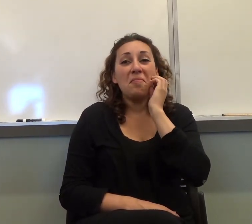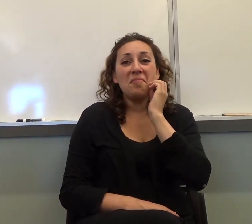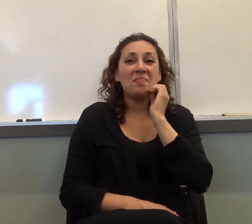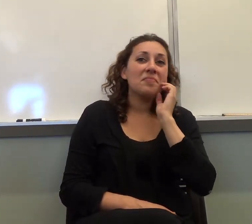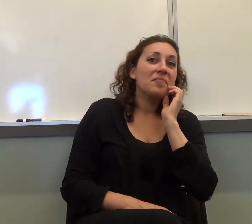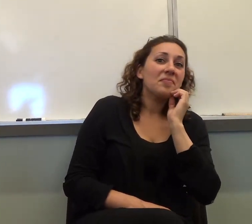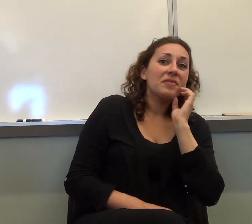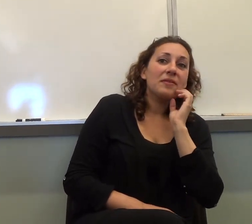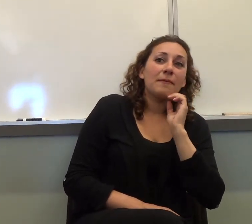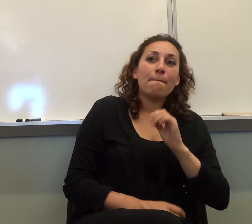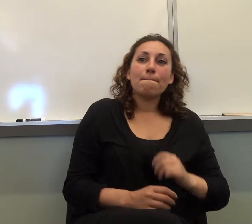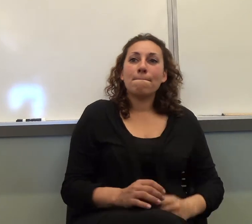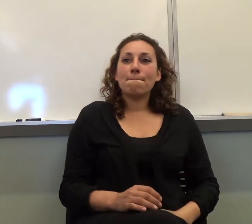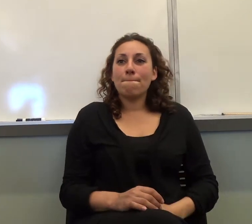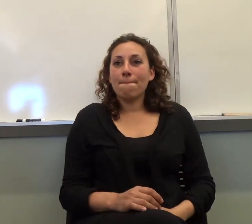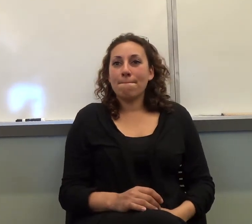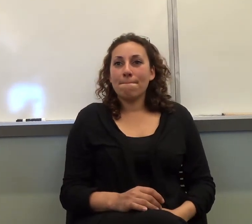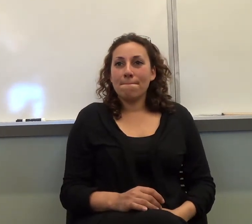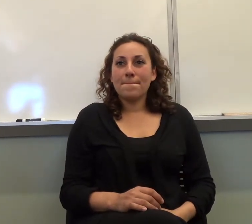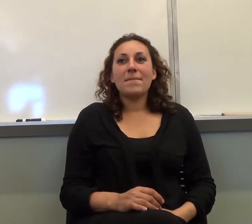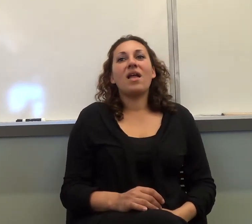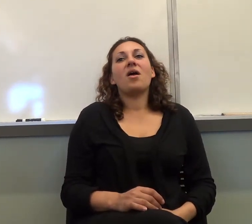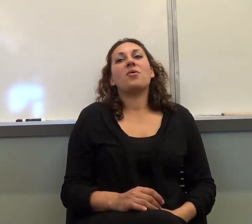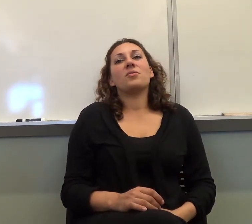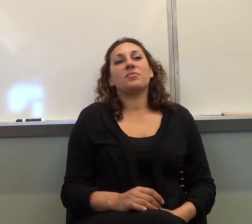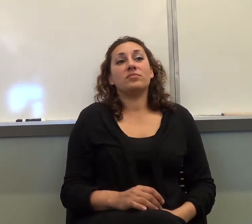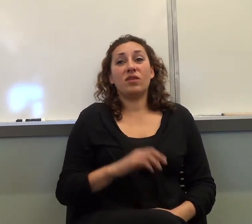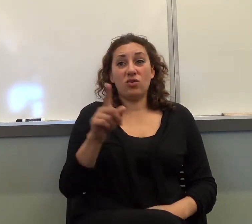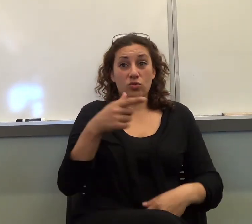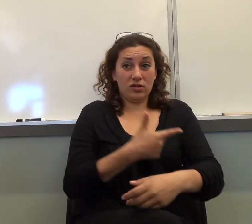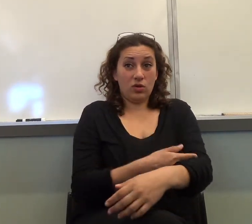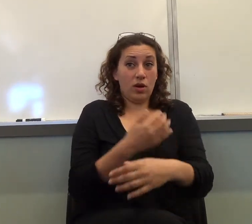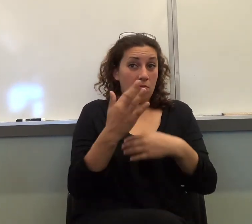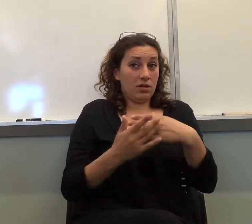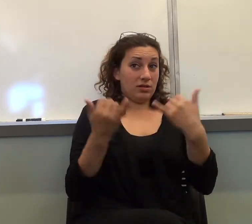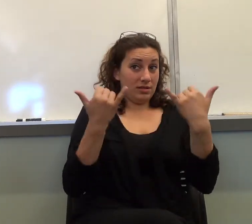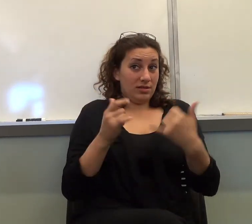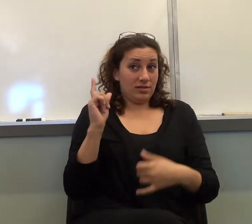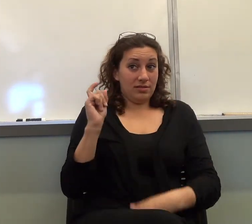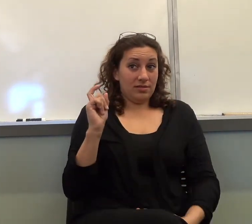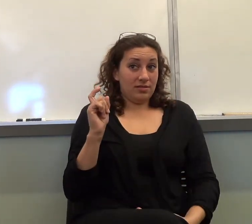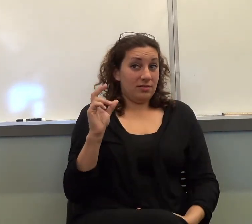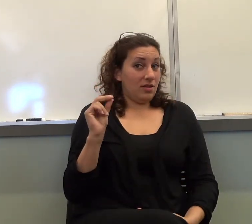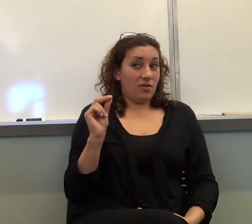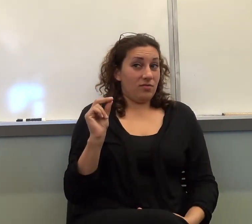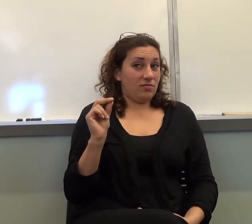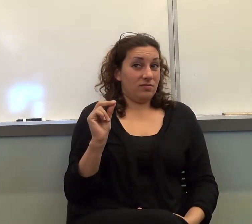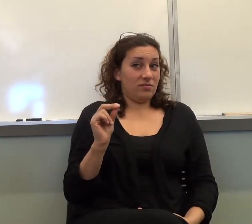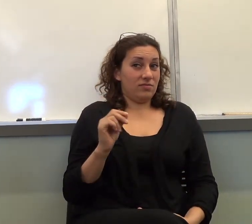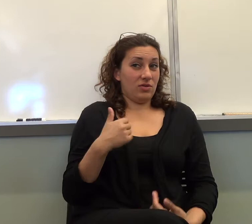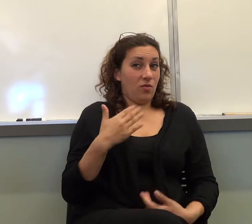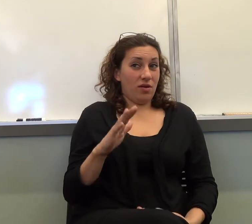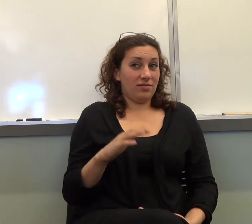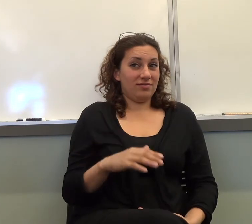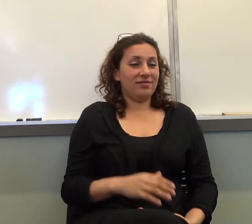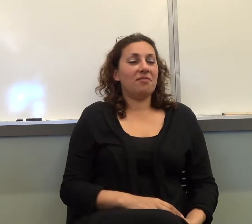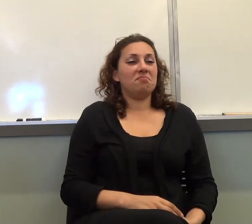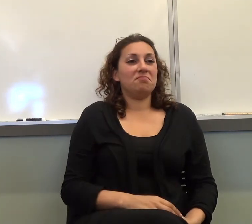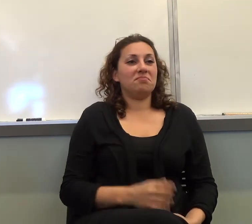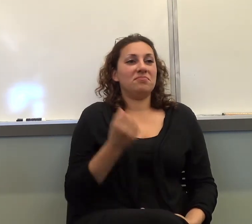an example of it. If you have something like 0 divided by -7, don't get confused by this. That means you came to school